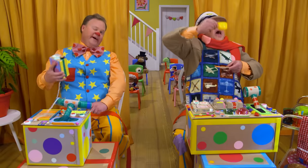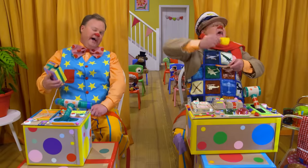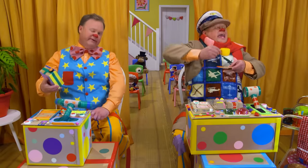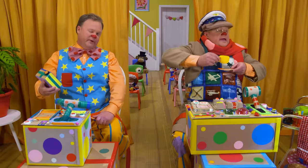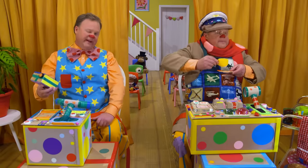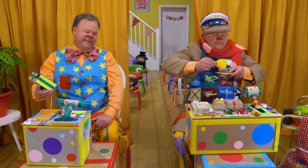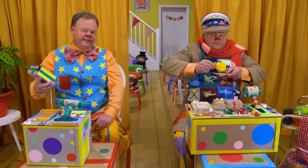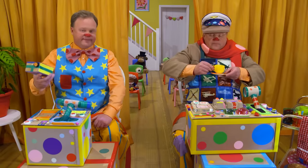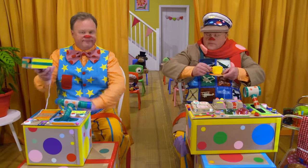Yay!